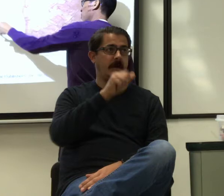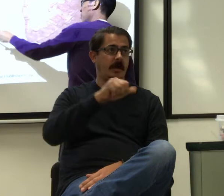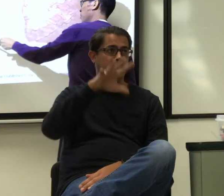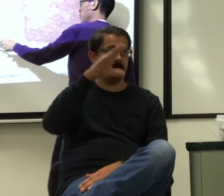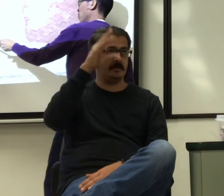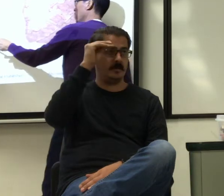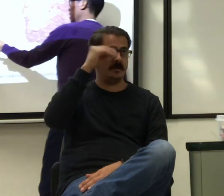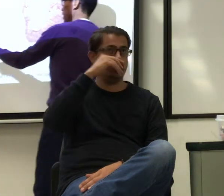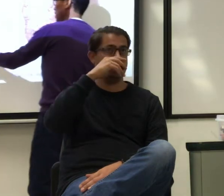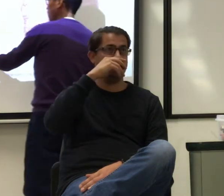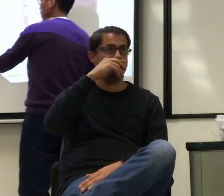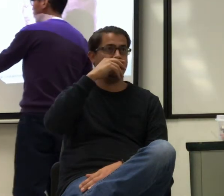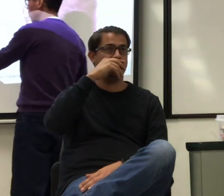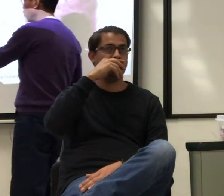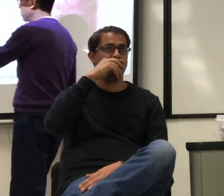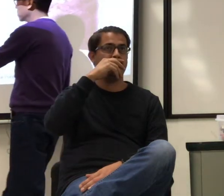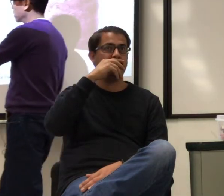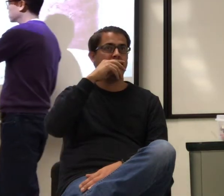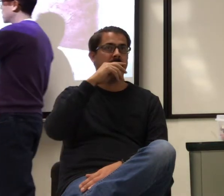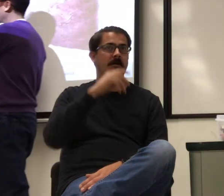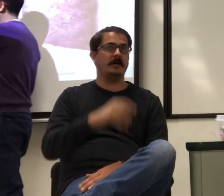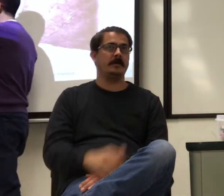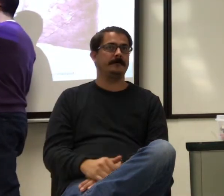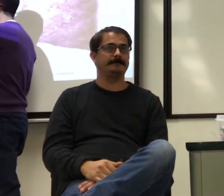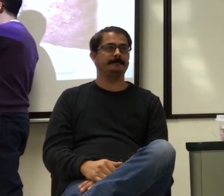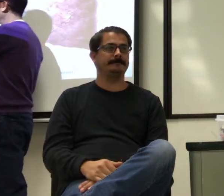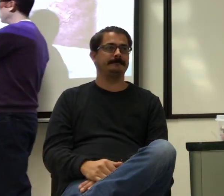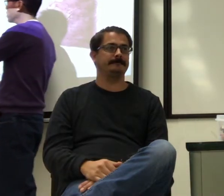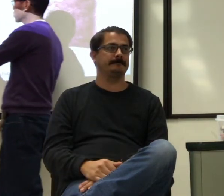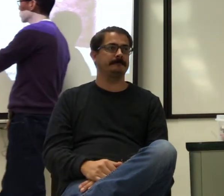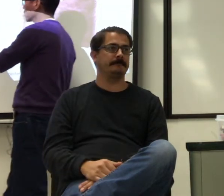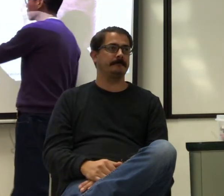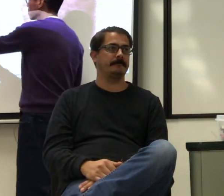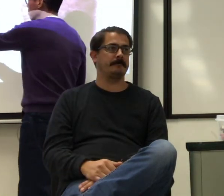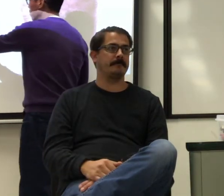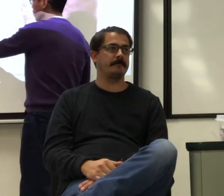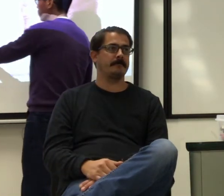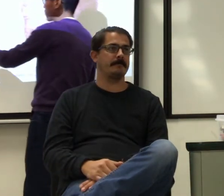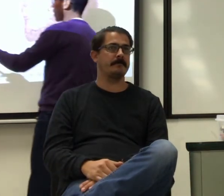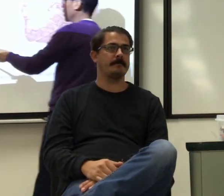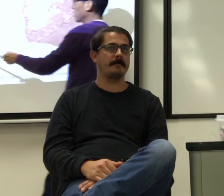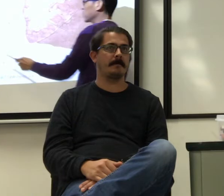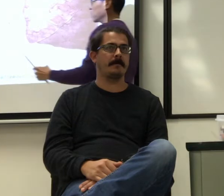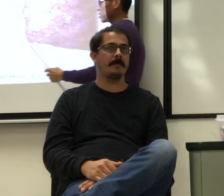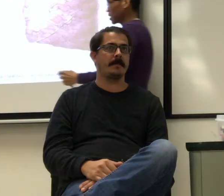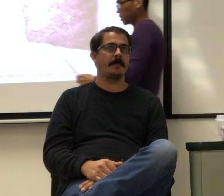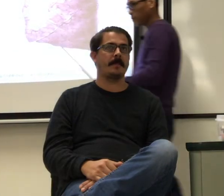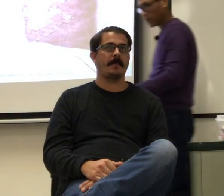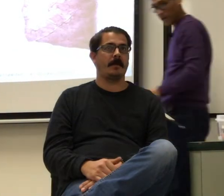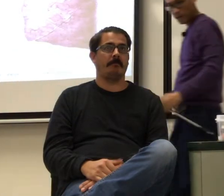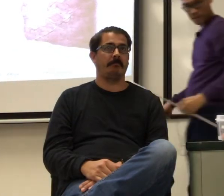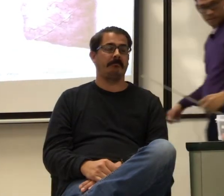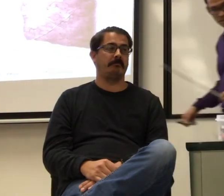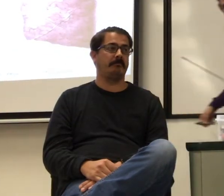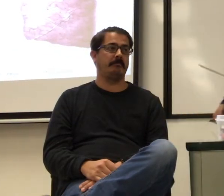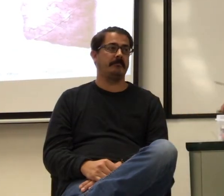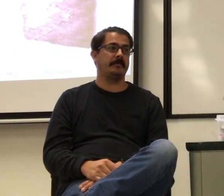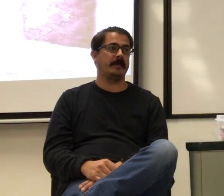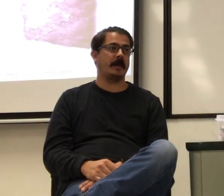Superior, middle, inferior lobes, separated by 2 fissures. Okay, so let's kind of note that.